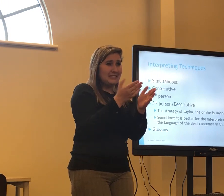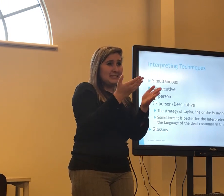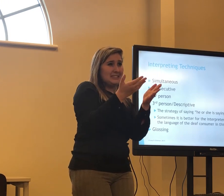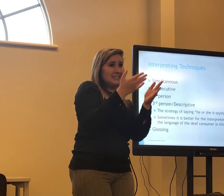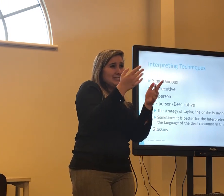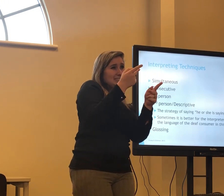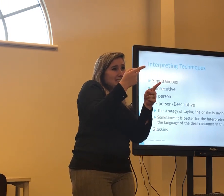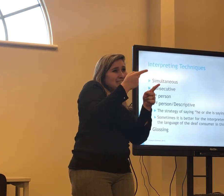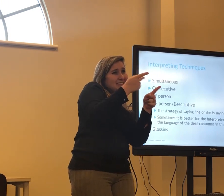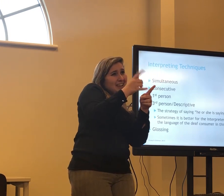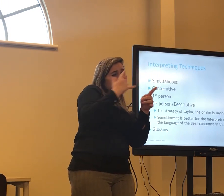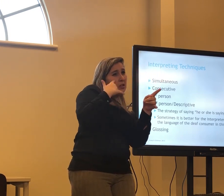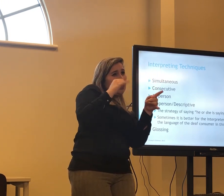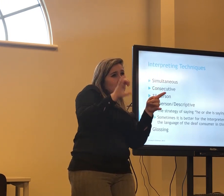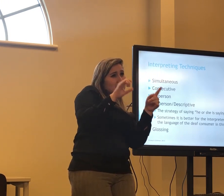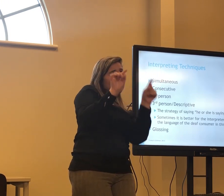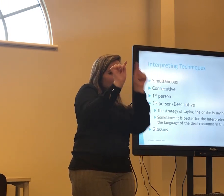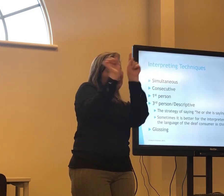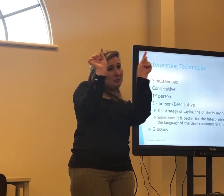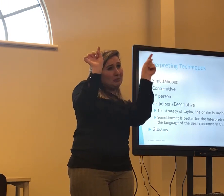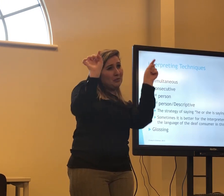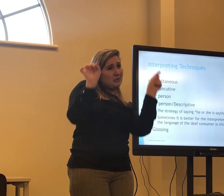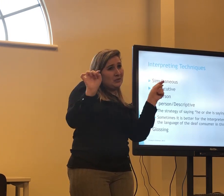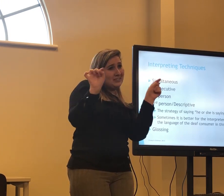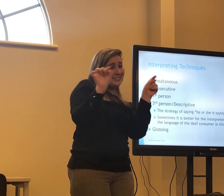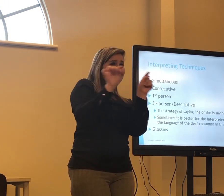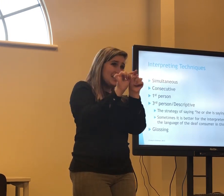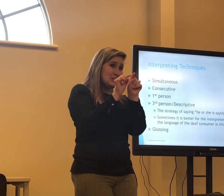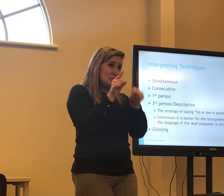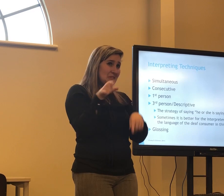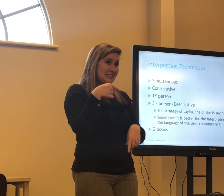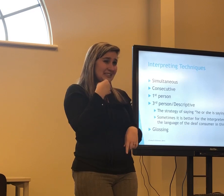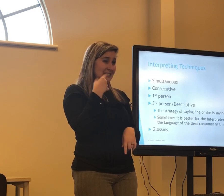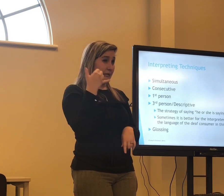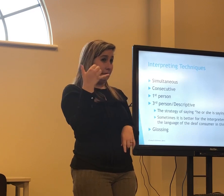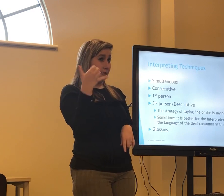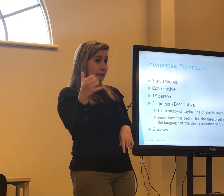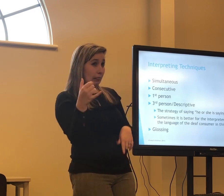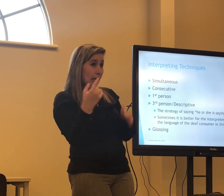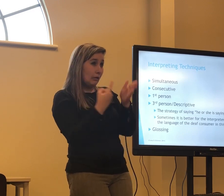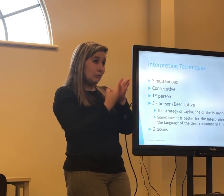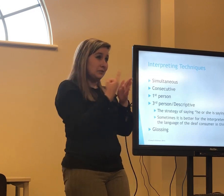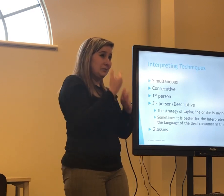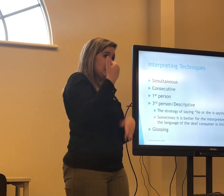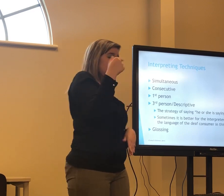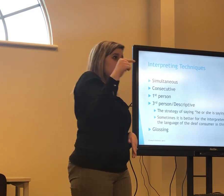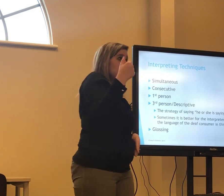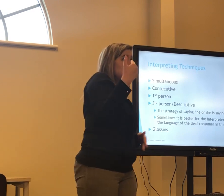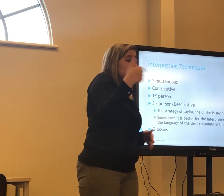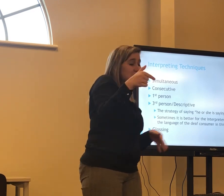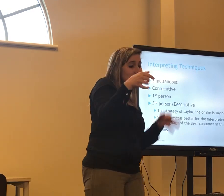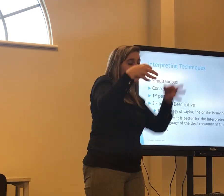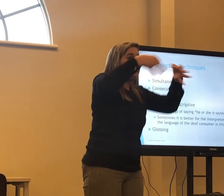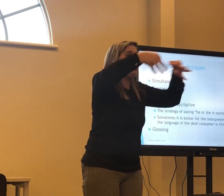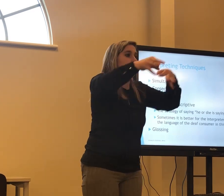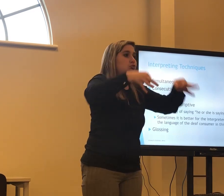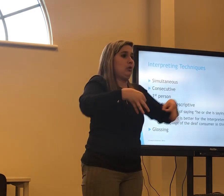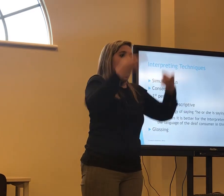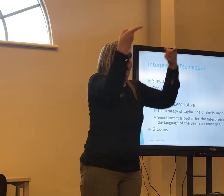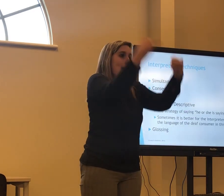shaped, and I think he said it's yellow, but sometimes it's green, and so that's when you'll describe it. And sometimes